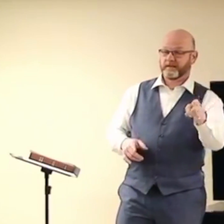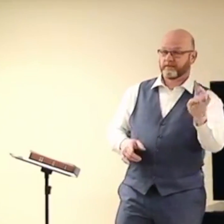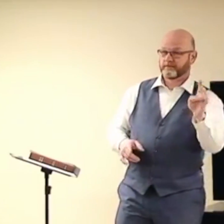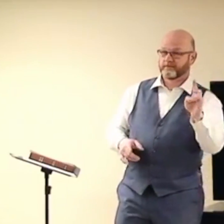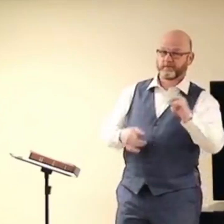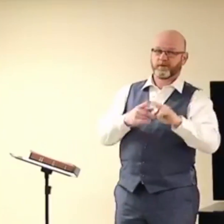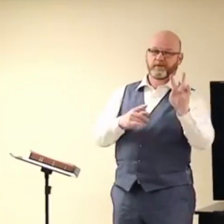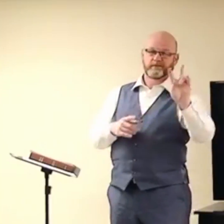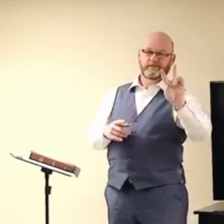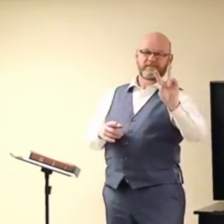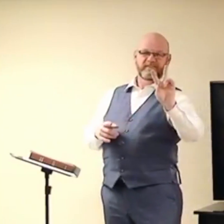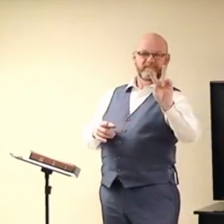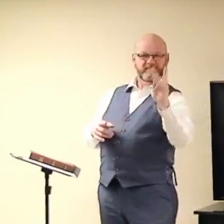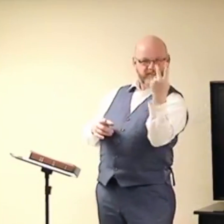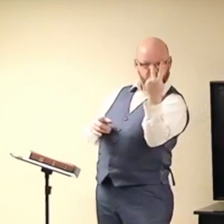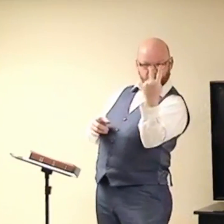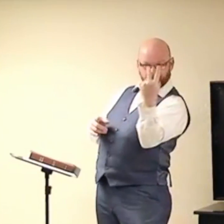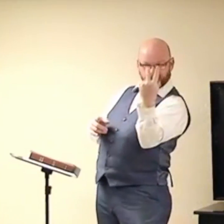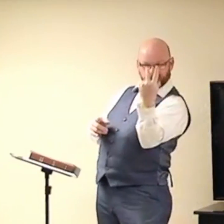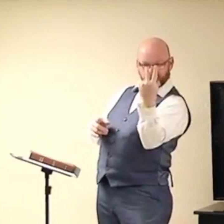Oh, 70? He said 17. Oh, 17. I couldn't see from